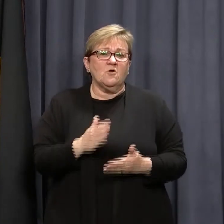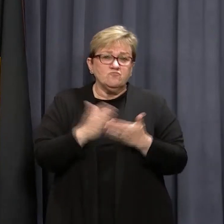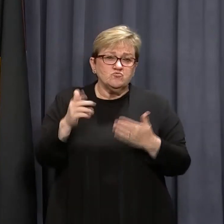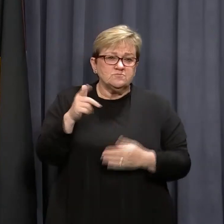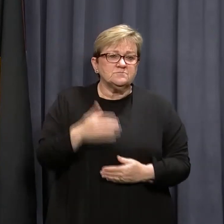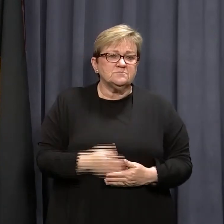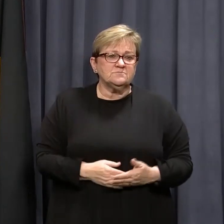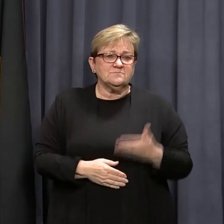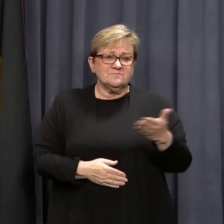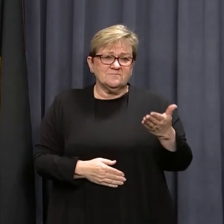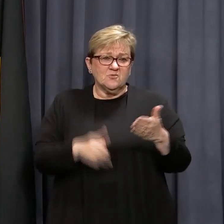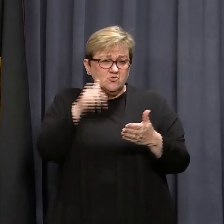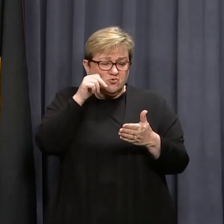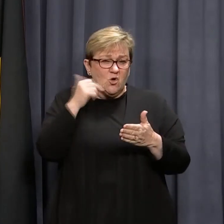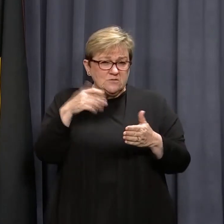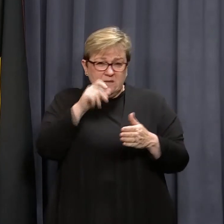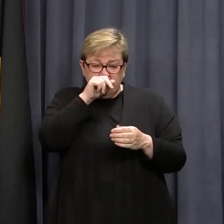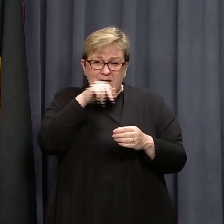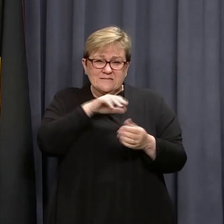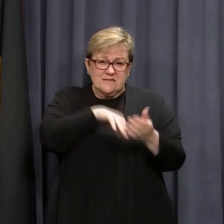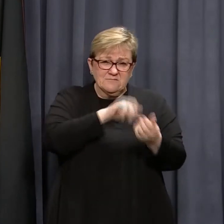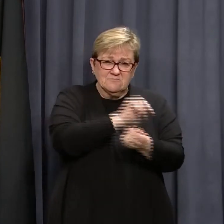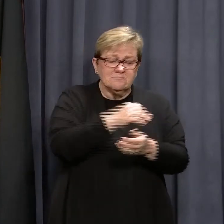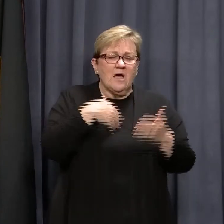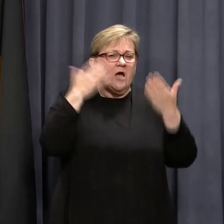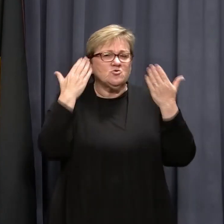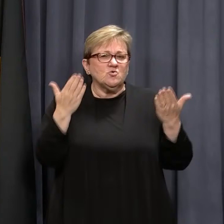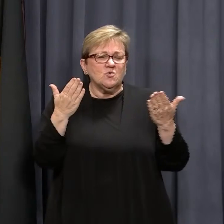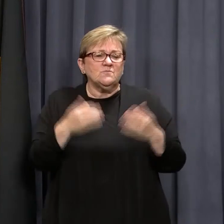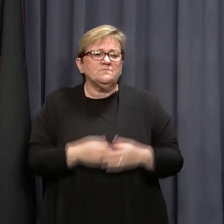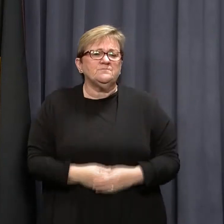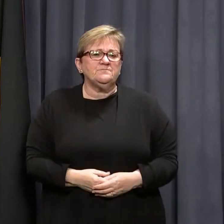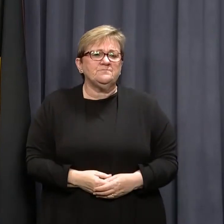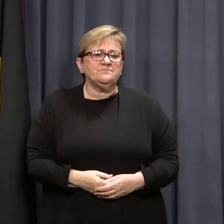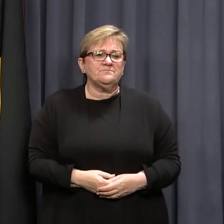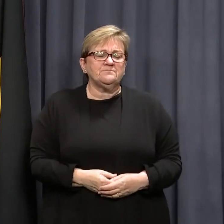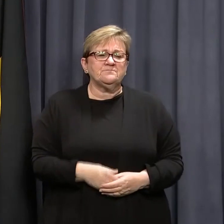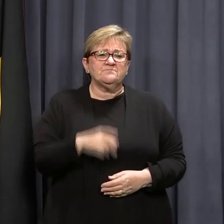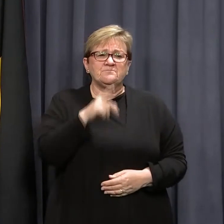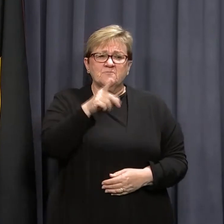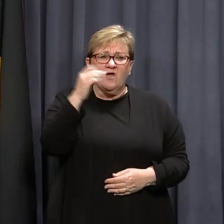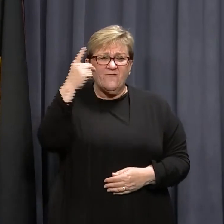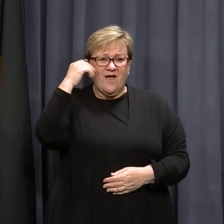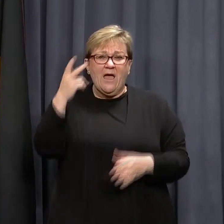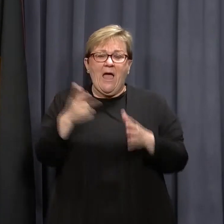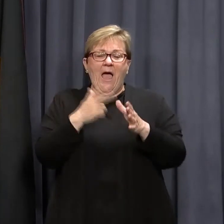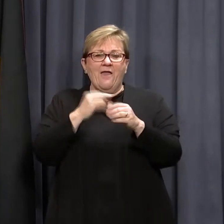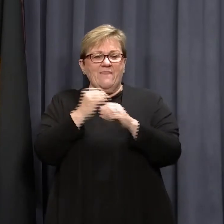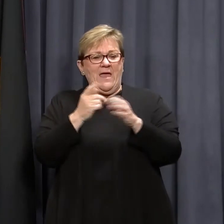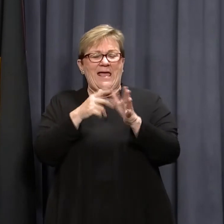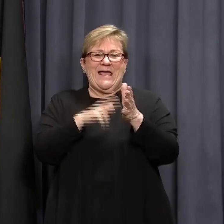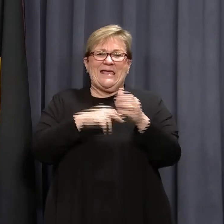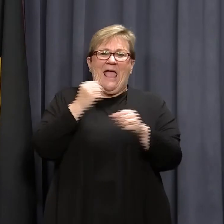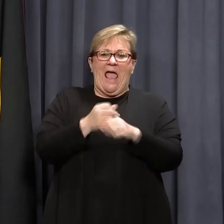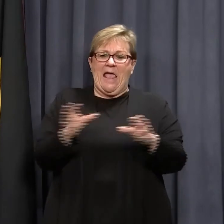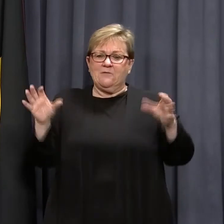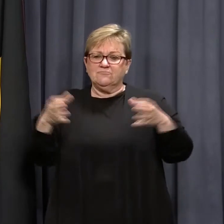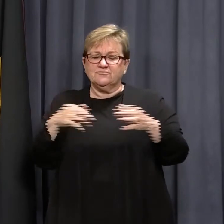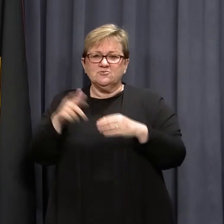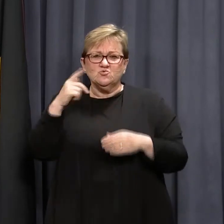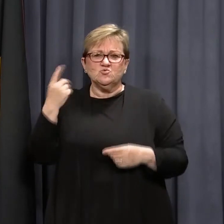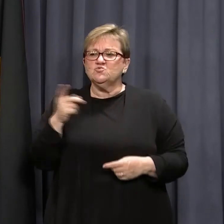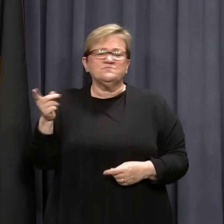offence. Do you know if he's still in custody? I don't know presently. Do you have any idea on which other gang may have been involved in the shootout?